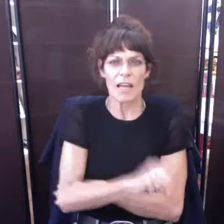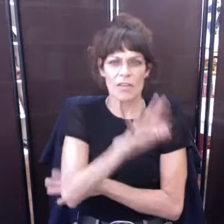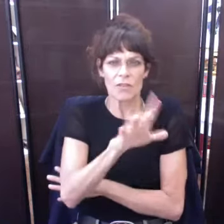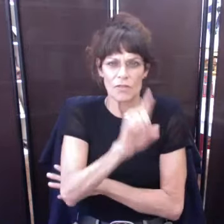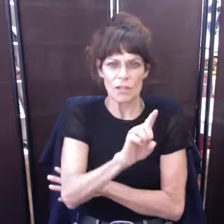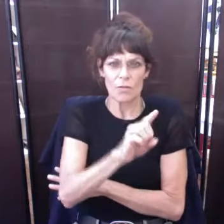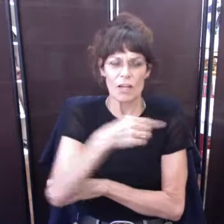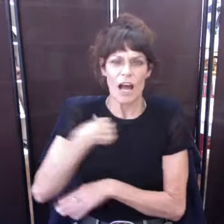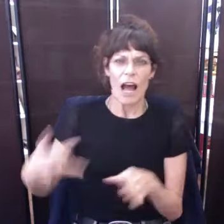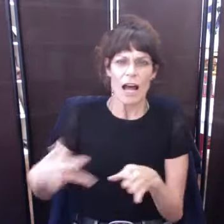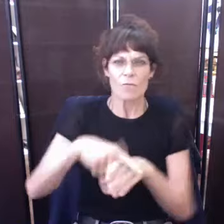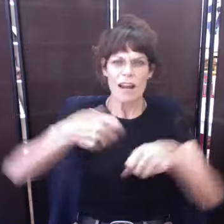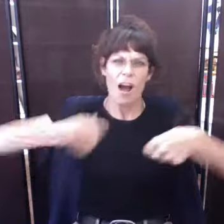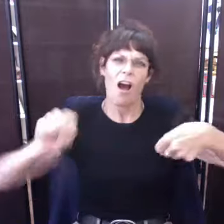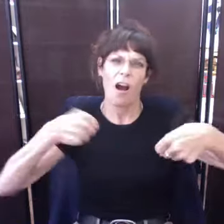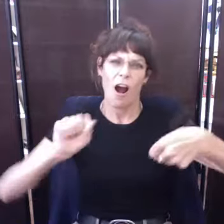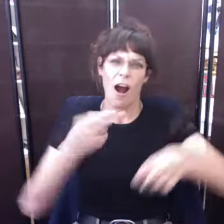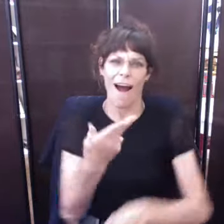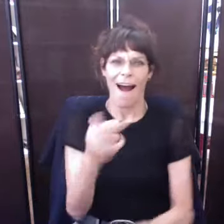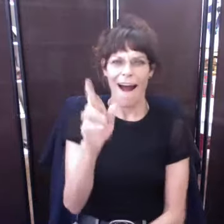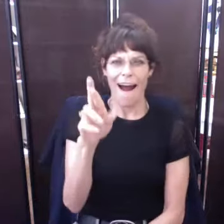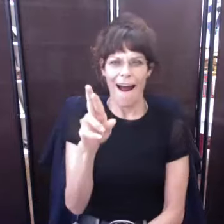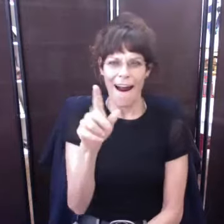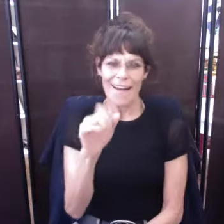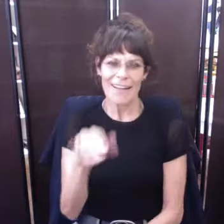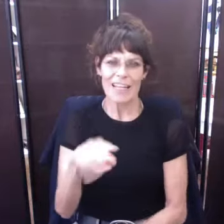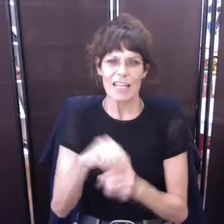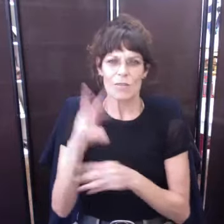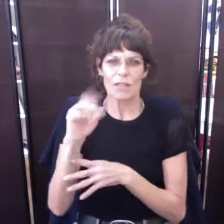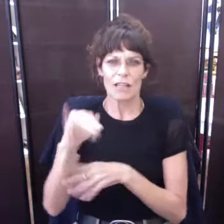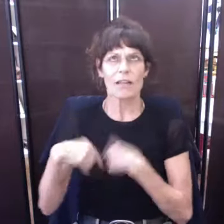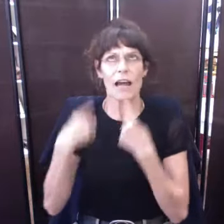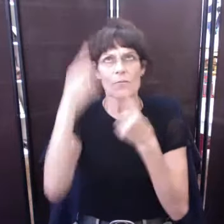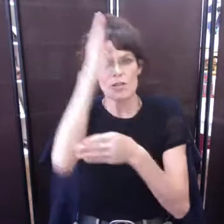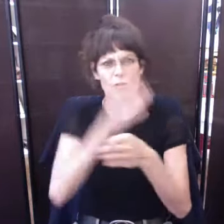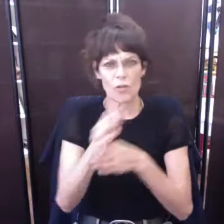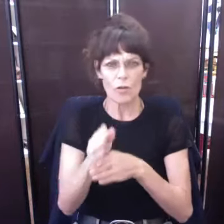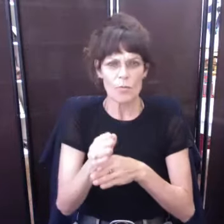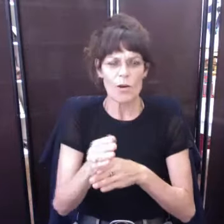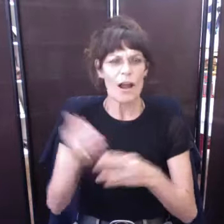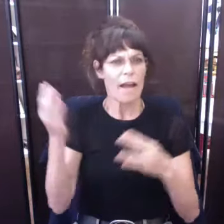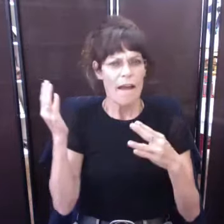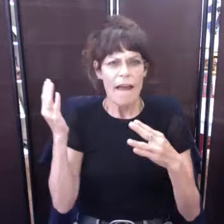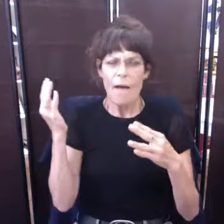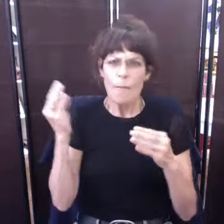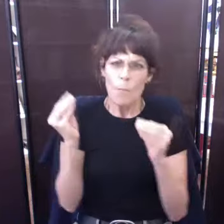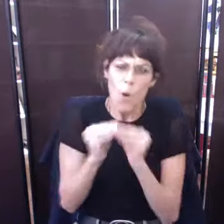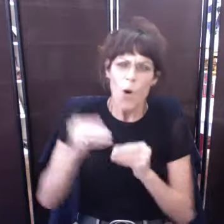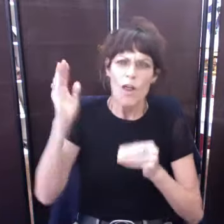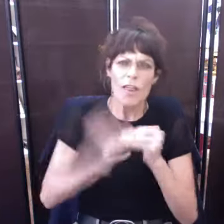Harley in Wisconsin. What? I've been sober way more than half of my life. I've got 36 years. The girls call it